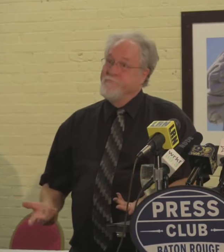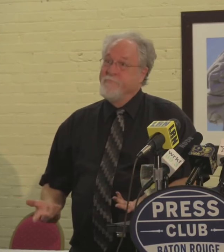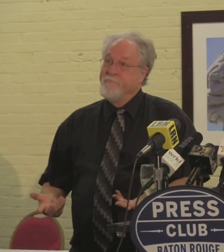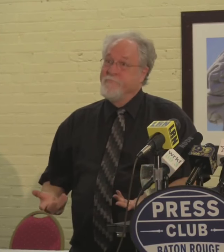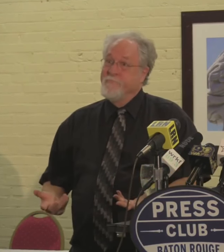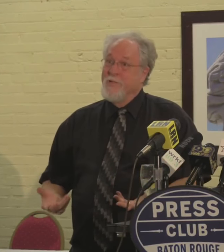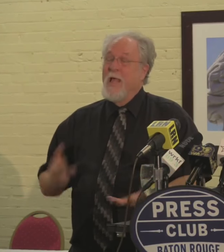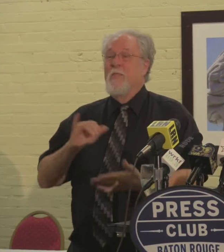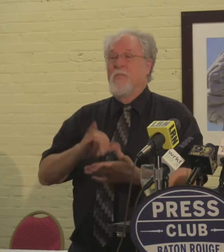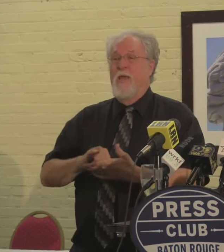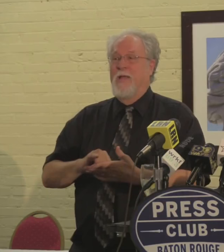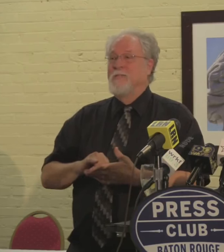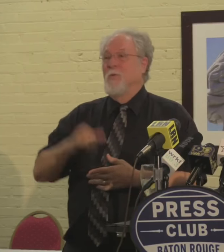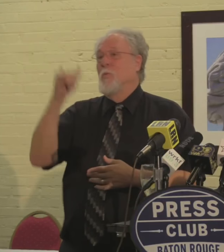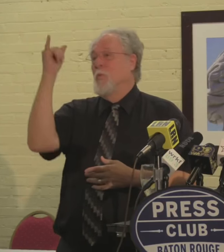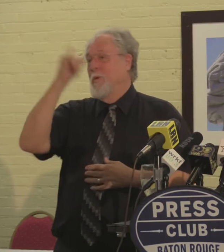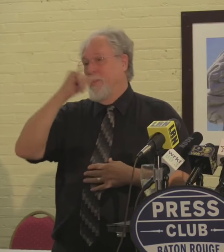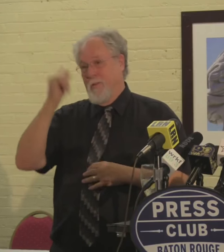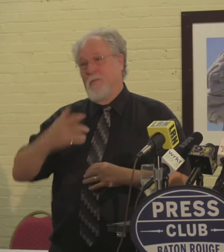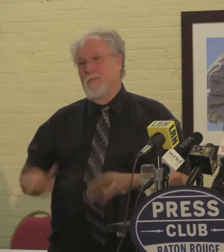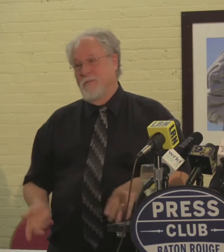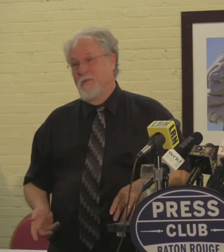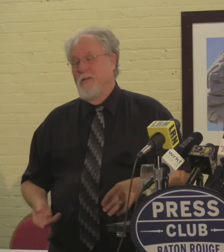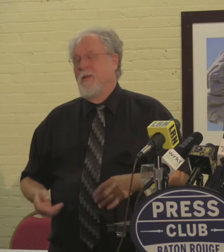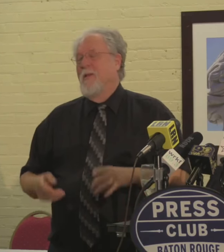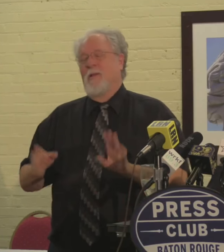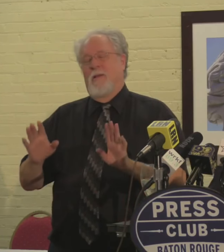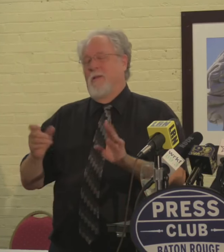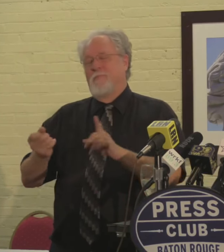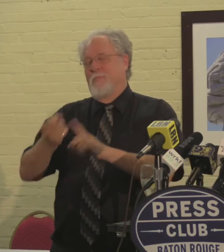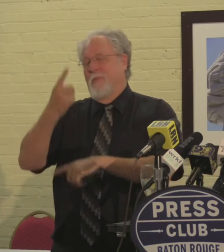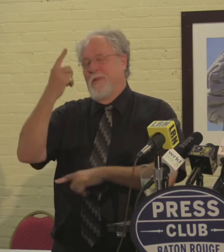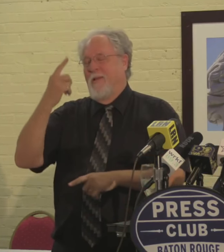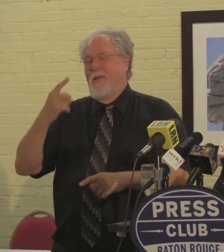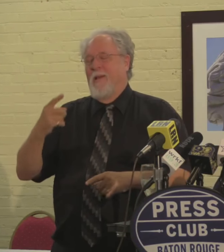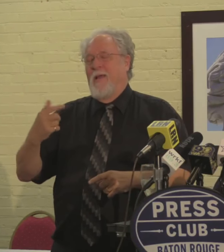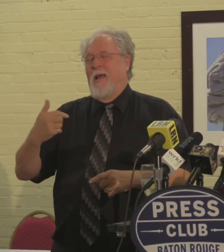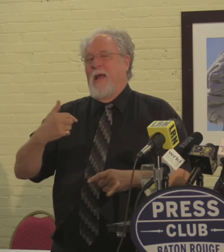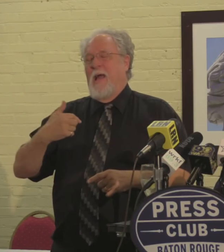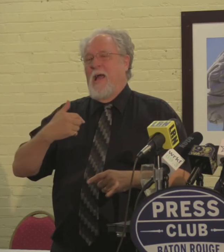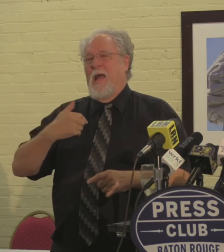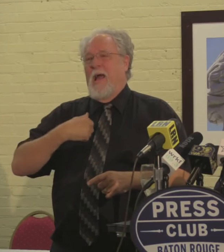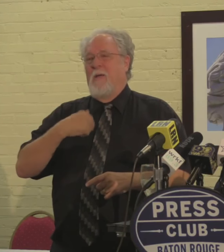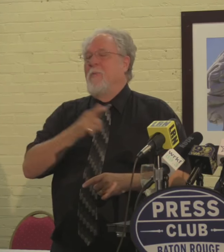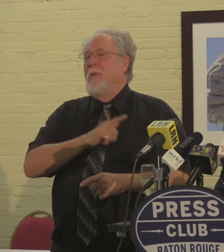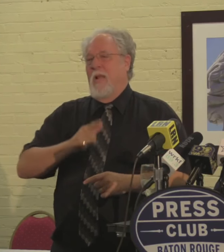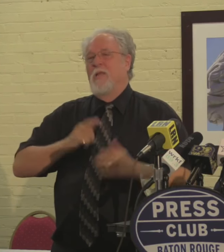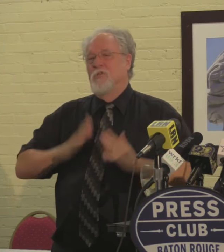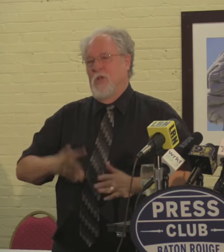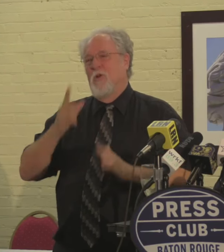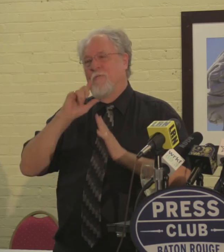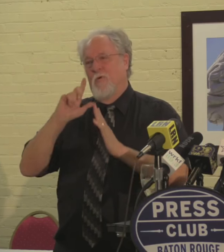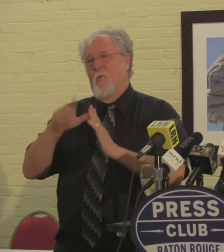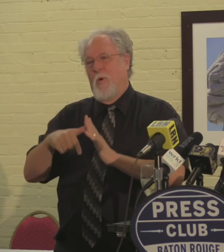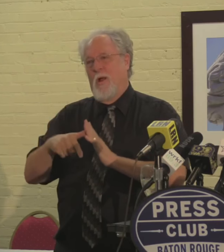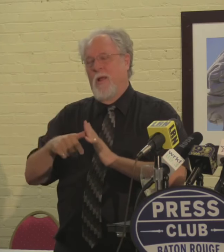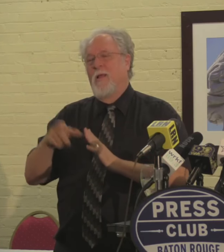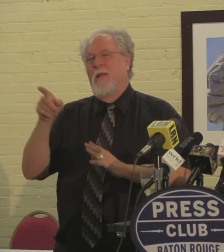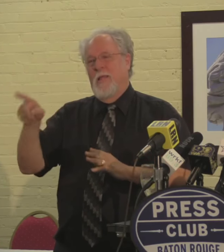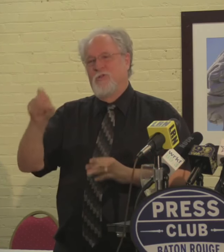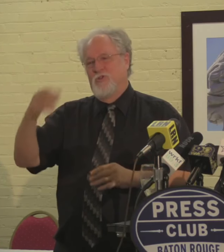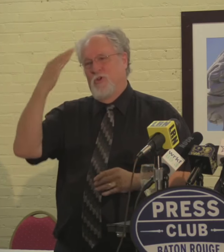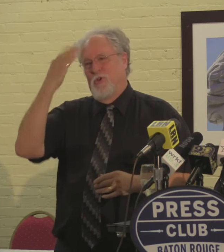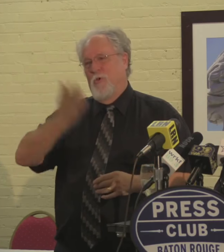And this is about as ridiculous. And by the way, Alan's been a legislator for a while. He ought to know